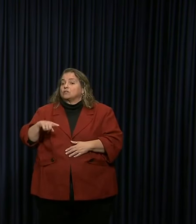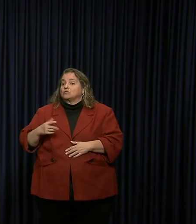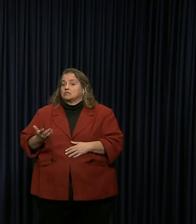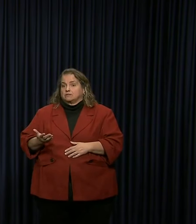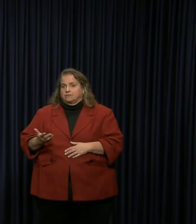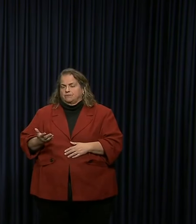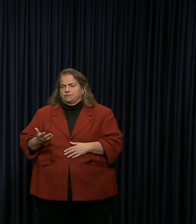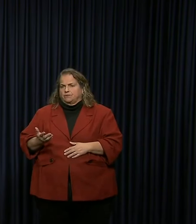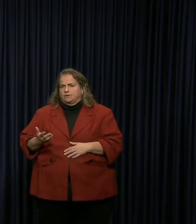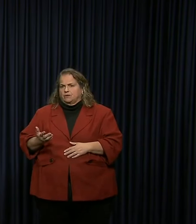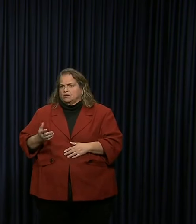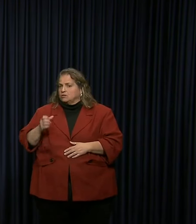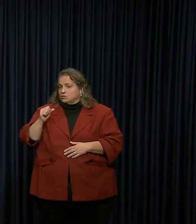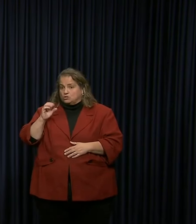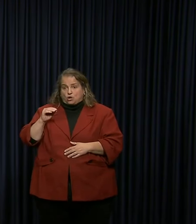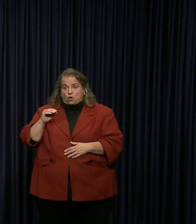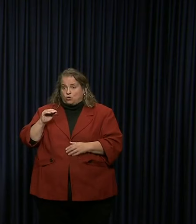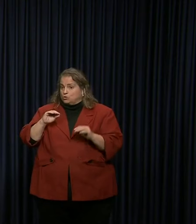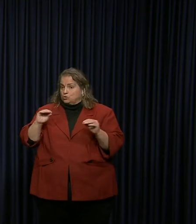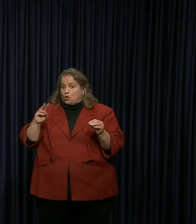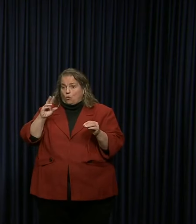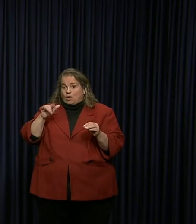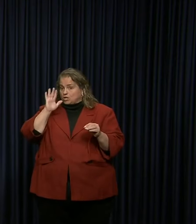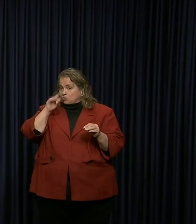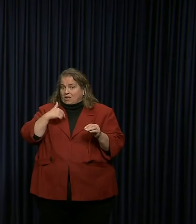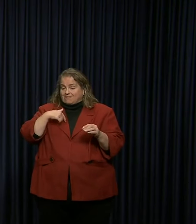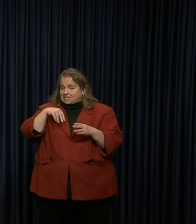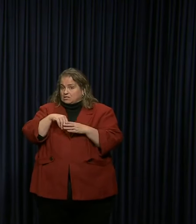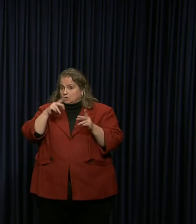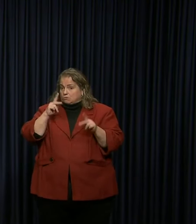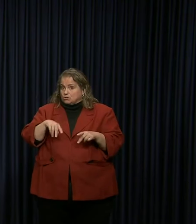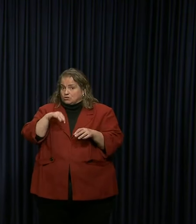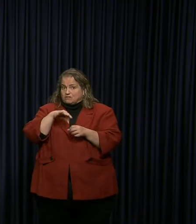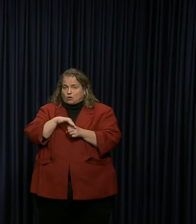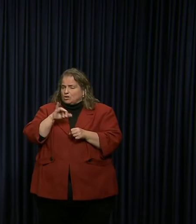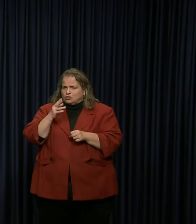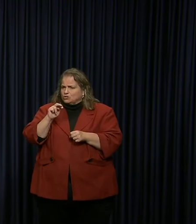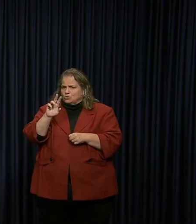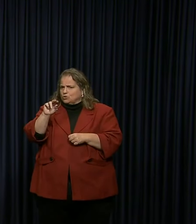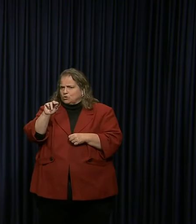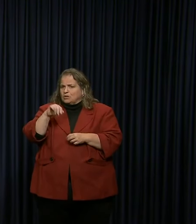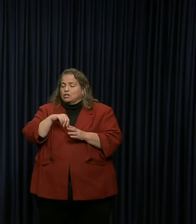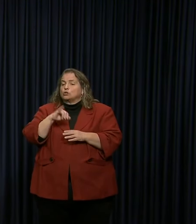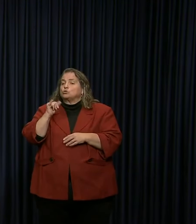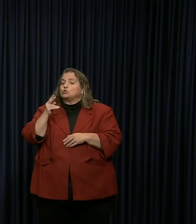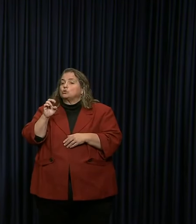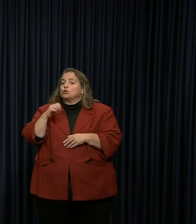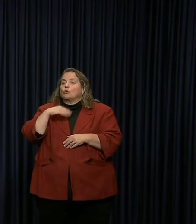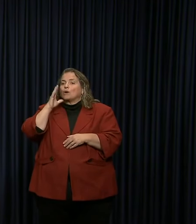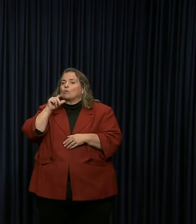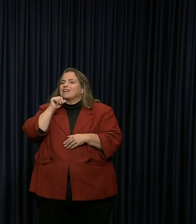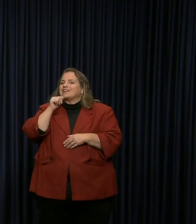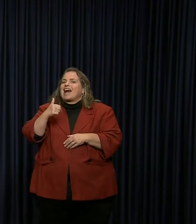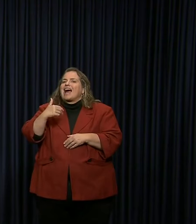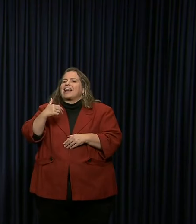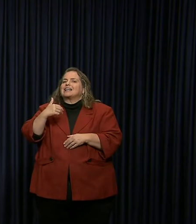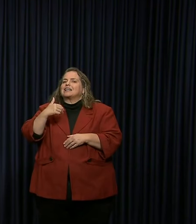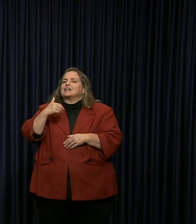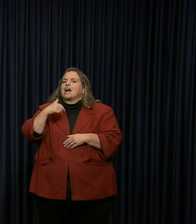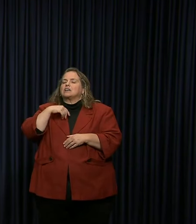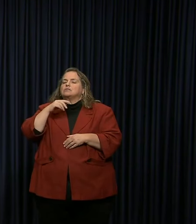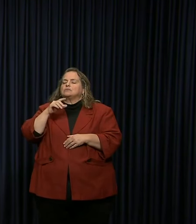So there's no way you're going to have in-person voting in June? Did you just say that? What I said is in June, we will not have, do